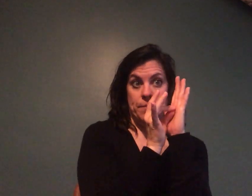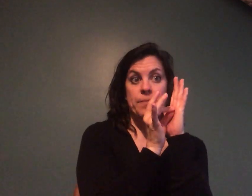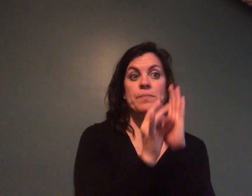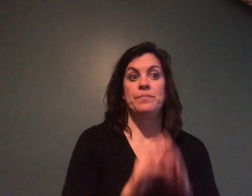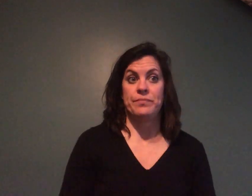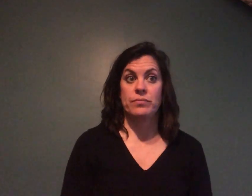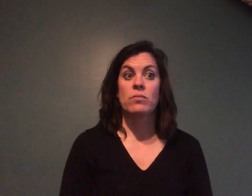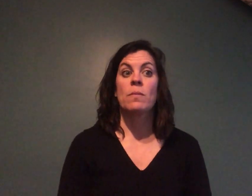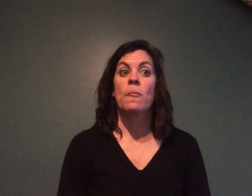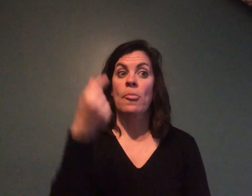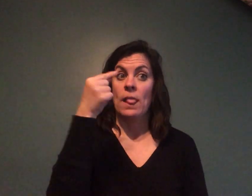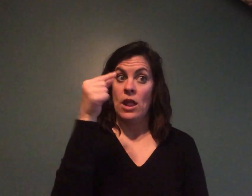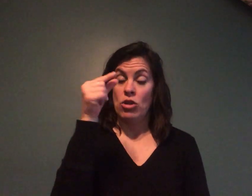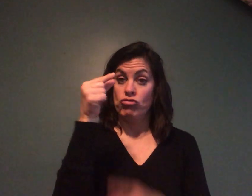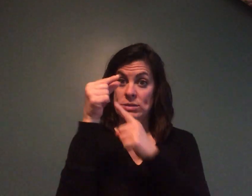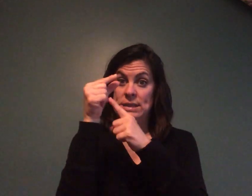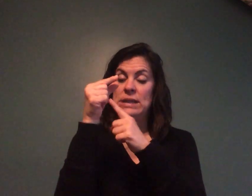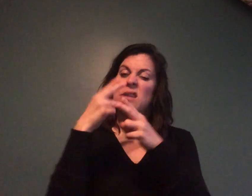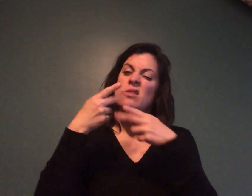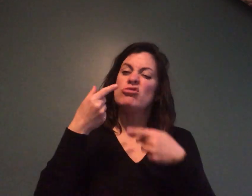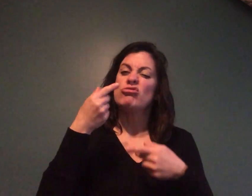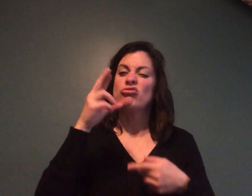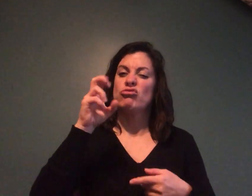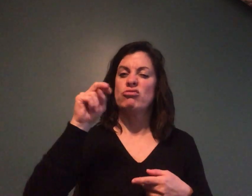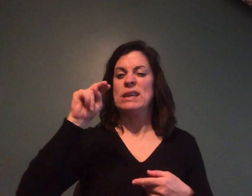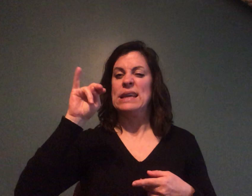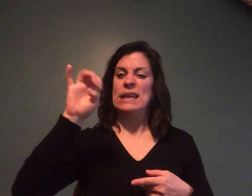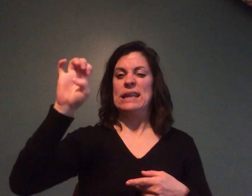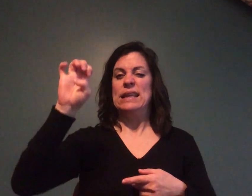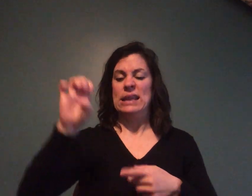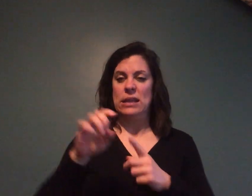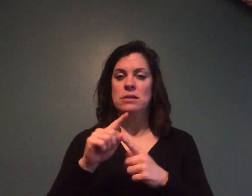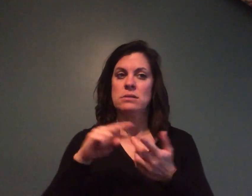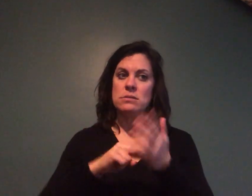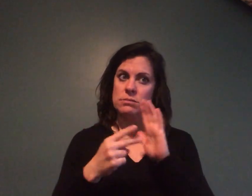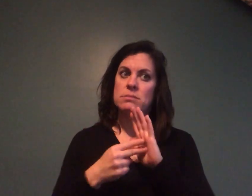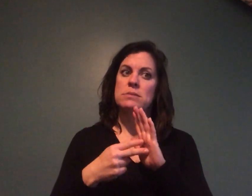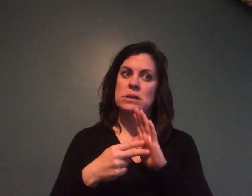together, which I don't see. So nothing I can do about that right now.